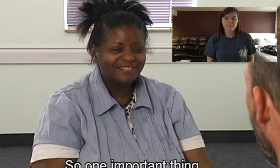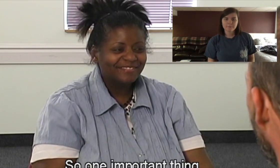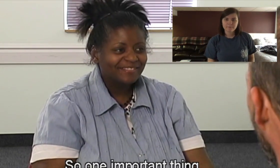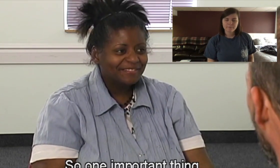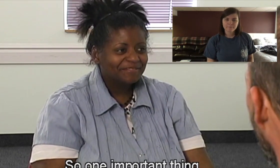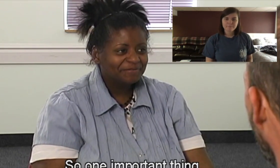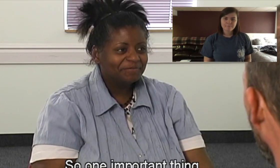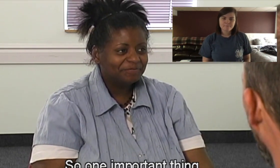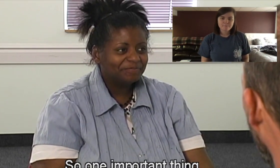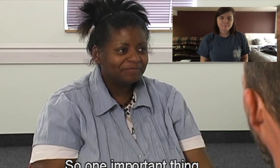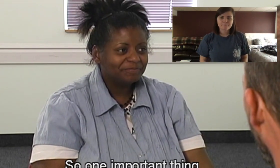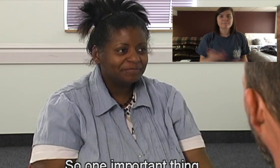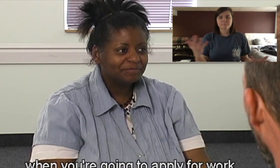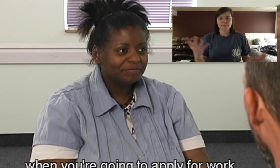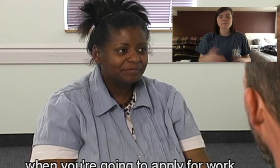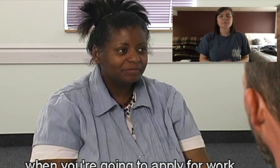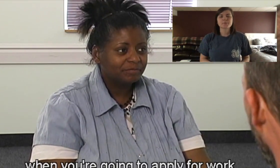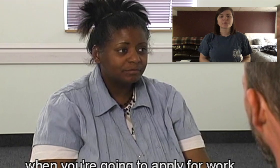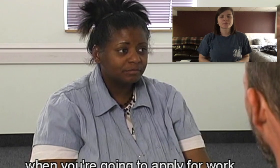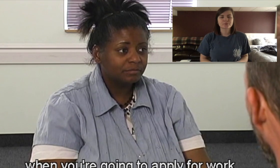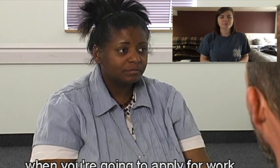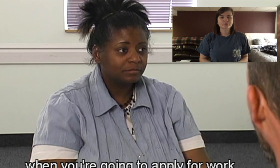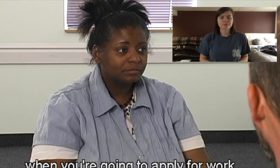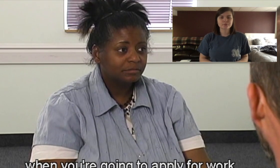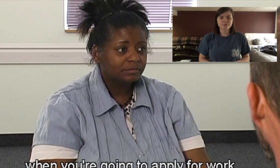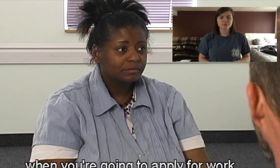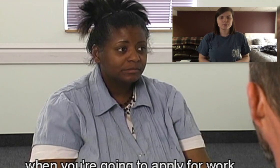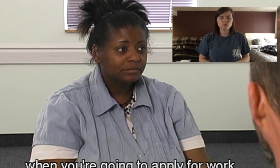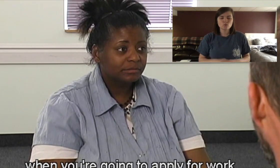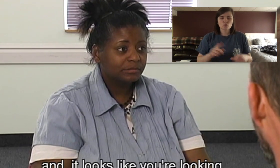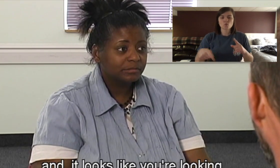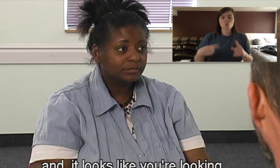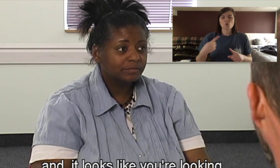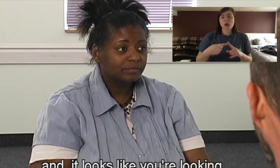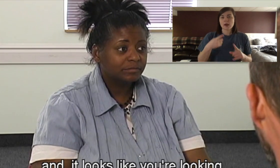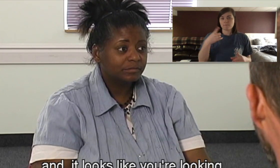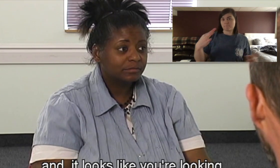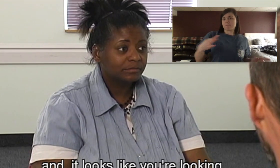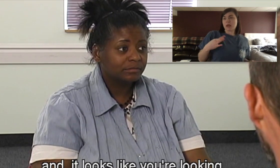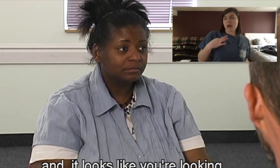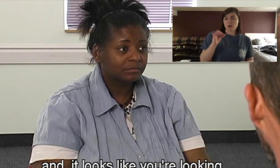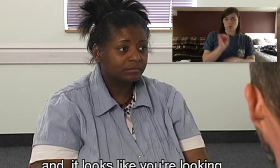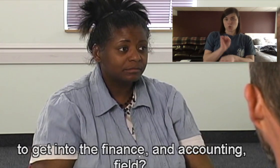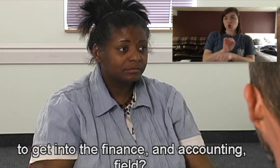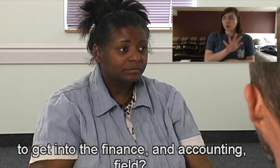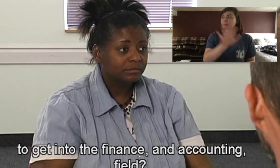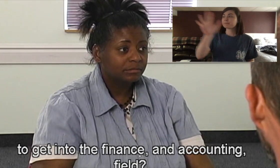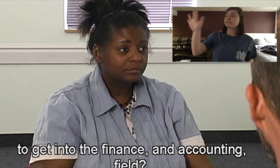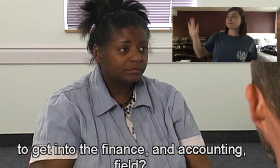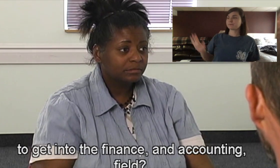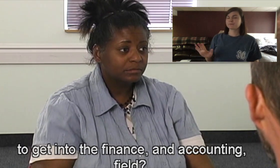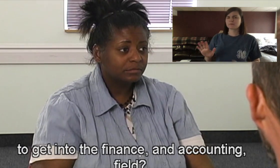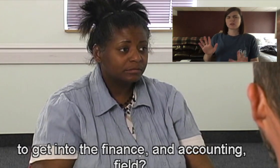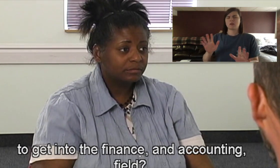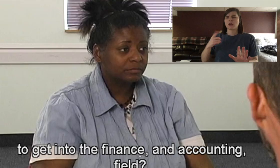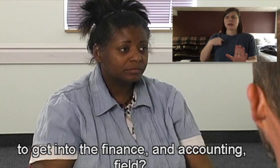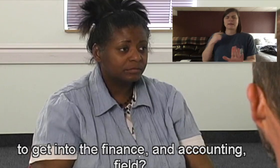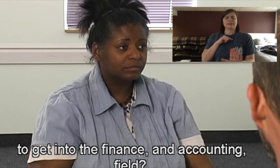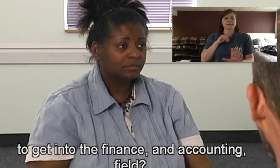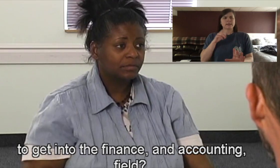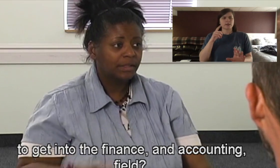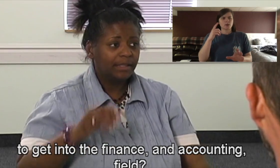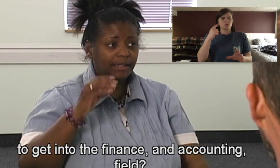Okay. So, one important thing when you're going to apply for work, and it looks like you're looking to